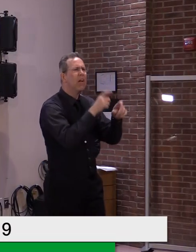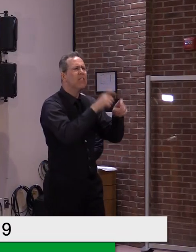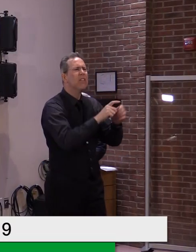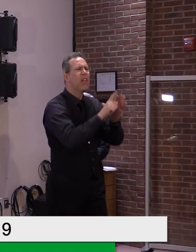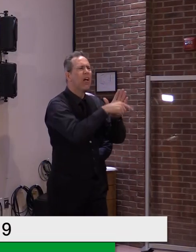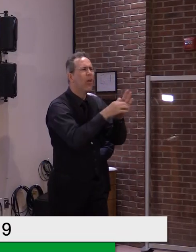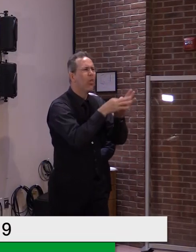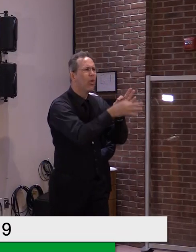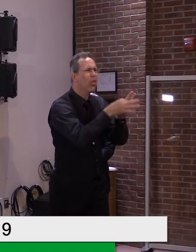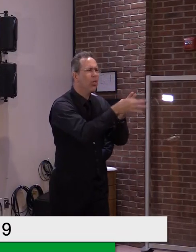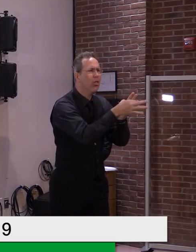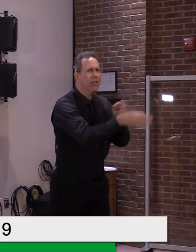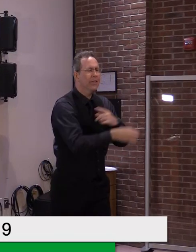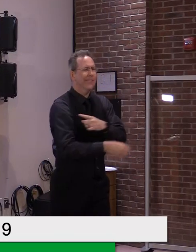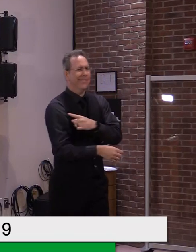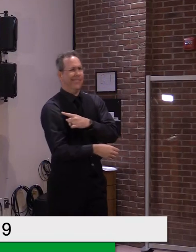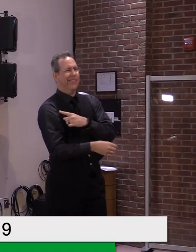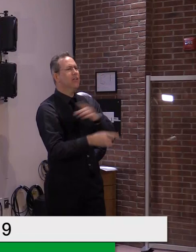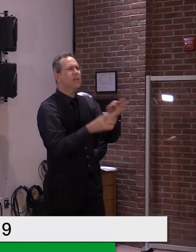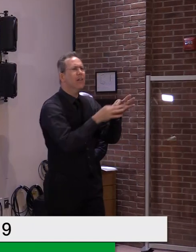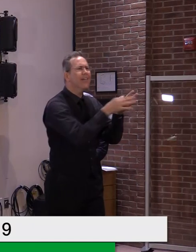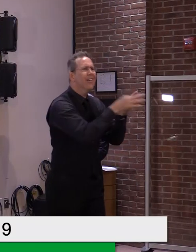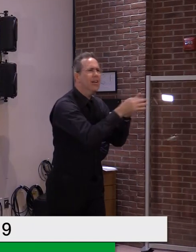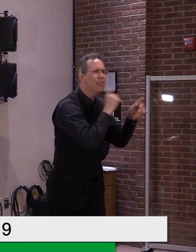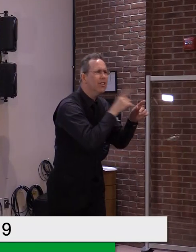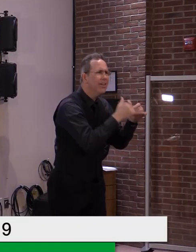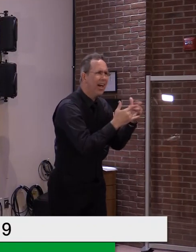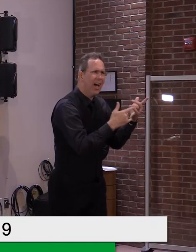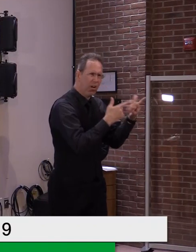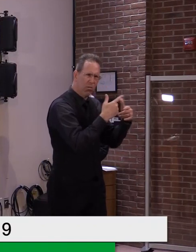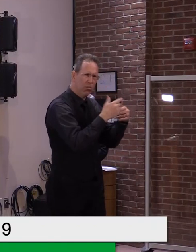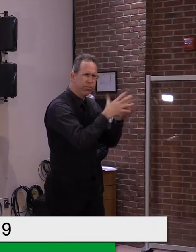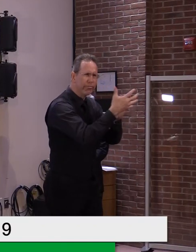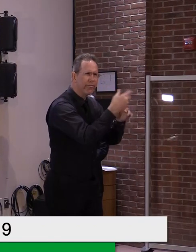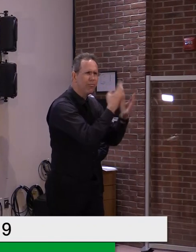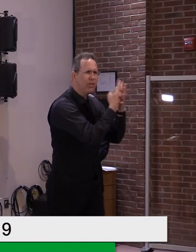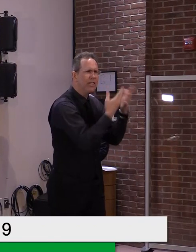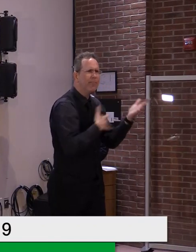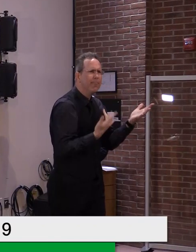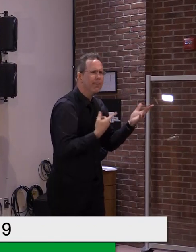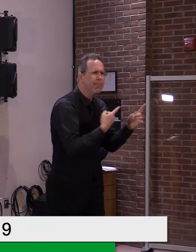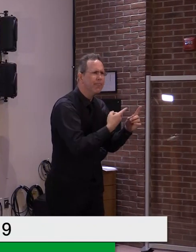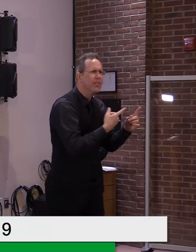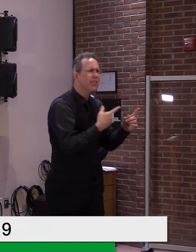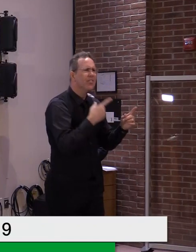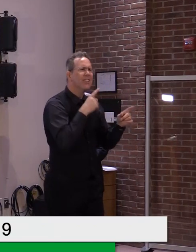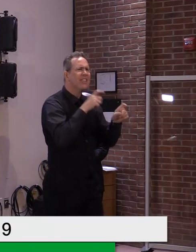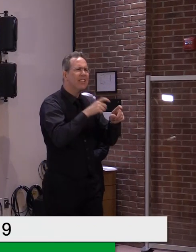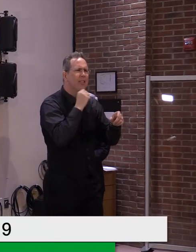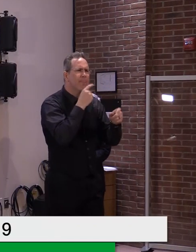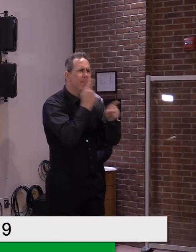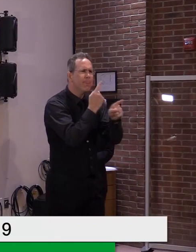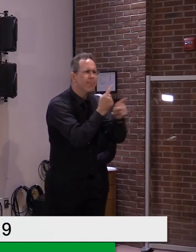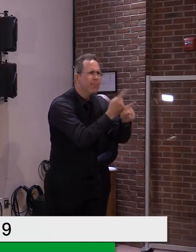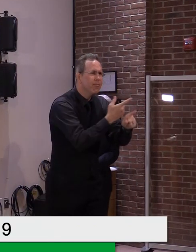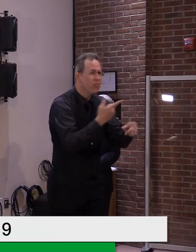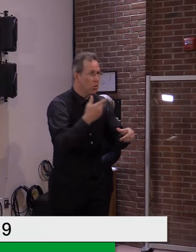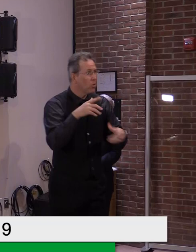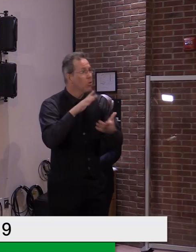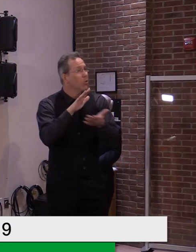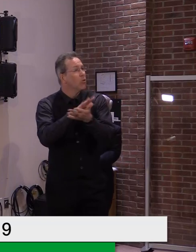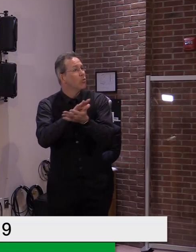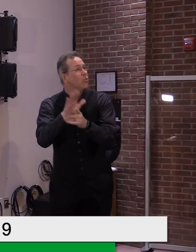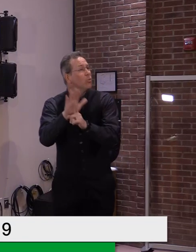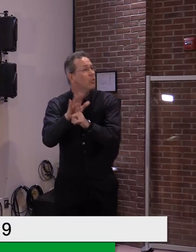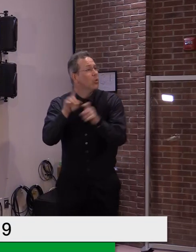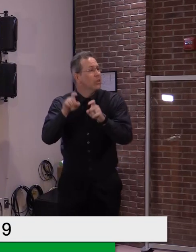there's still, you know, a lot of questions to be asked about a Chittenden County school, whether they have the right connections with a hospital or what's going